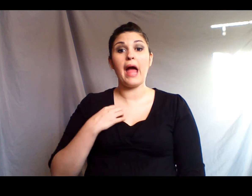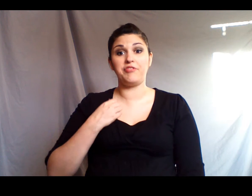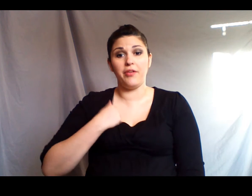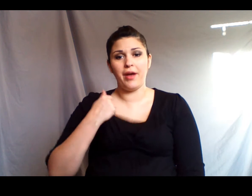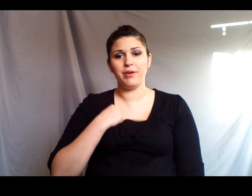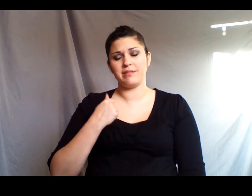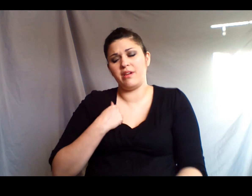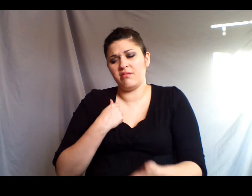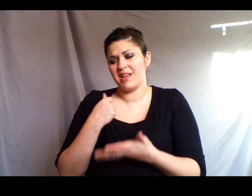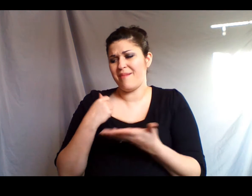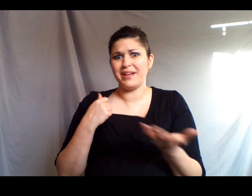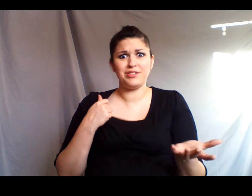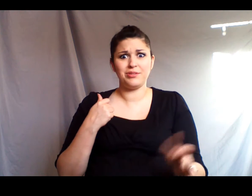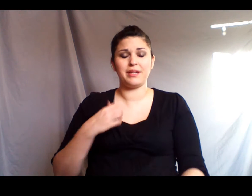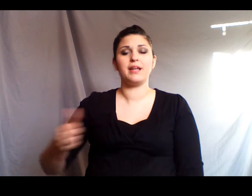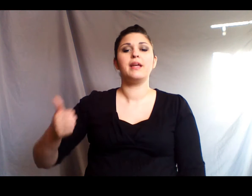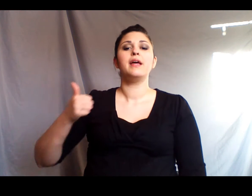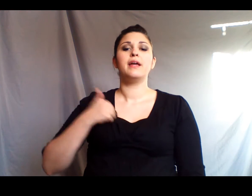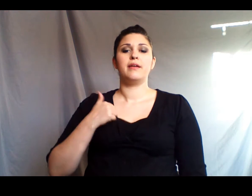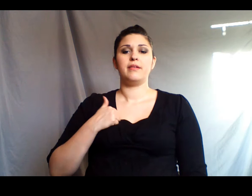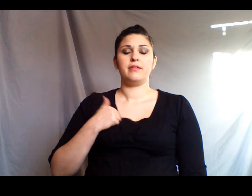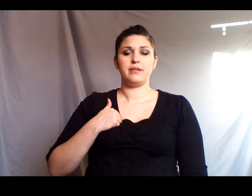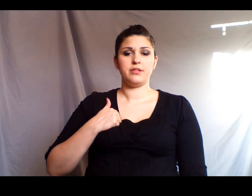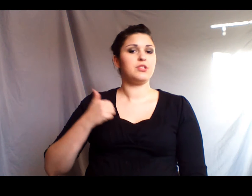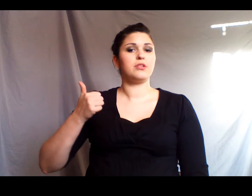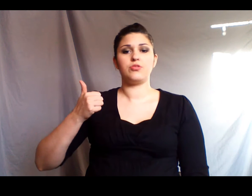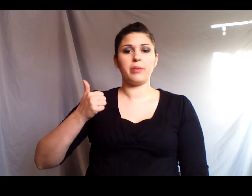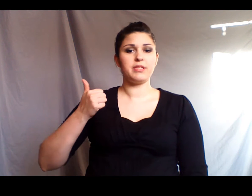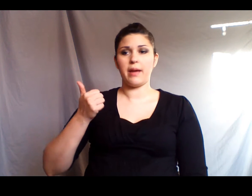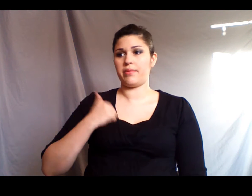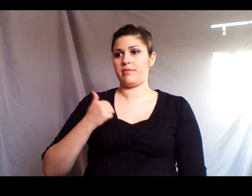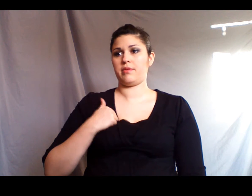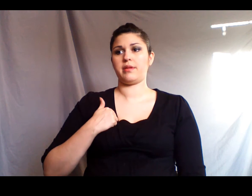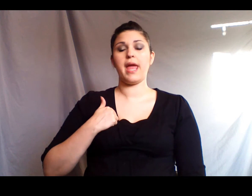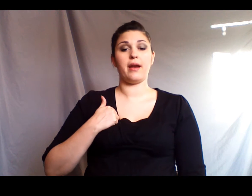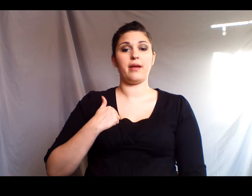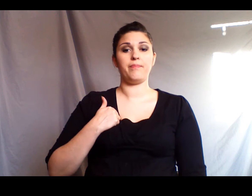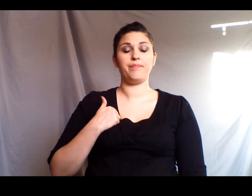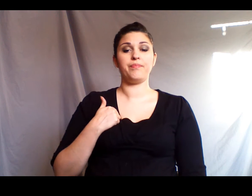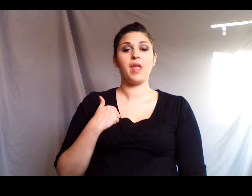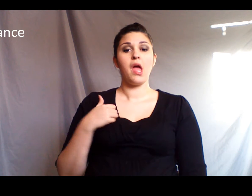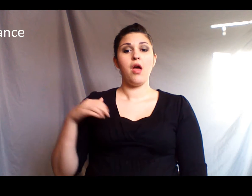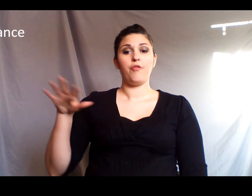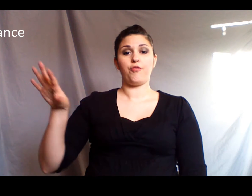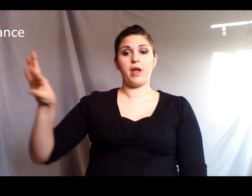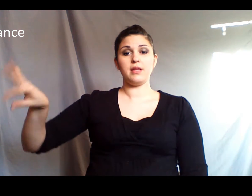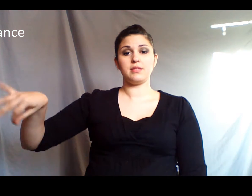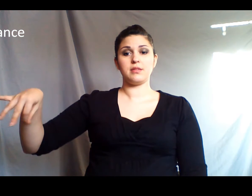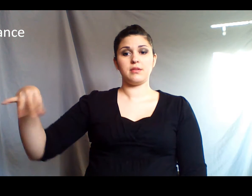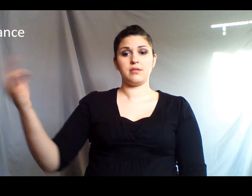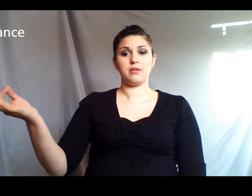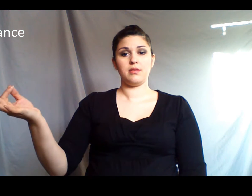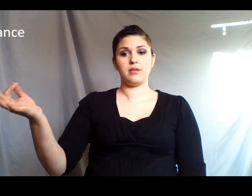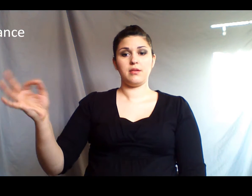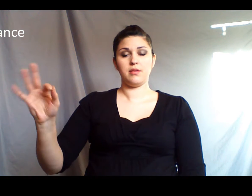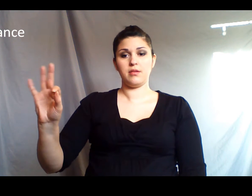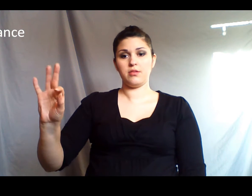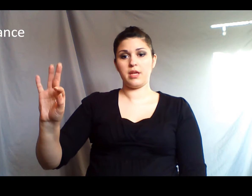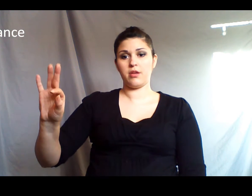done that once, and I'm like, what am I doing? Just double tap. Canada. France. Take your